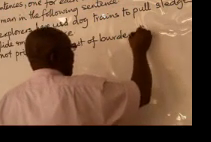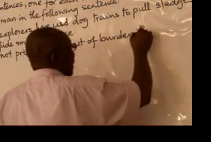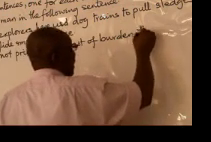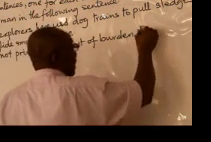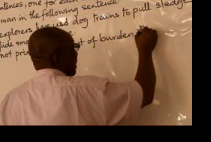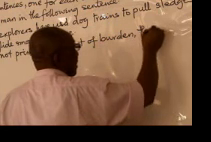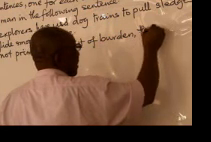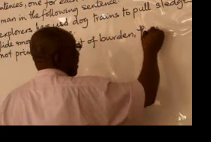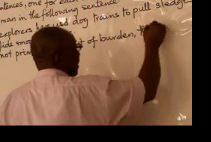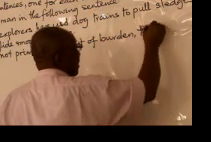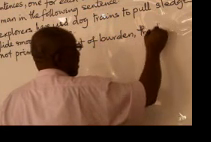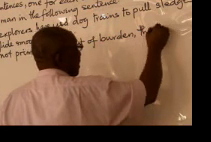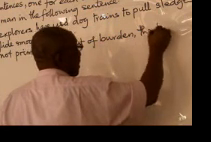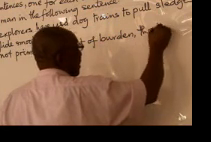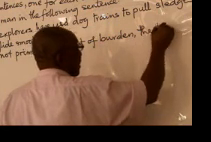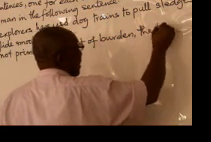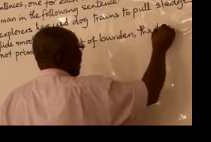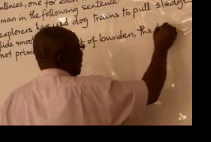the dog